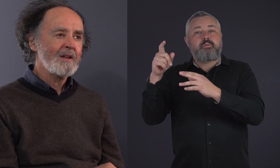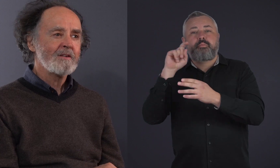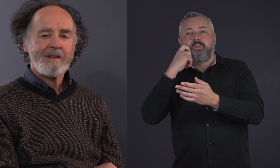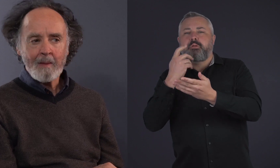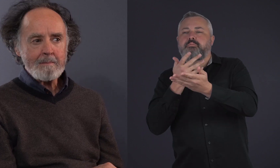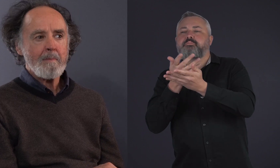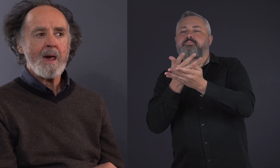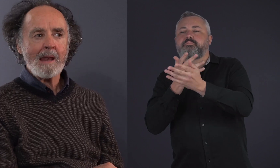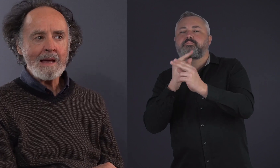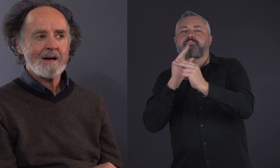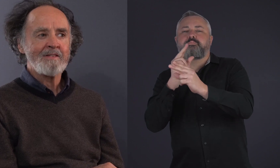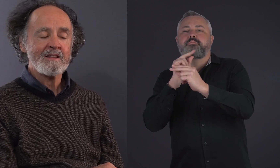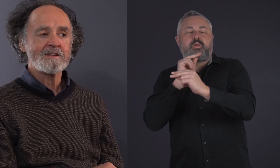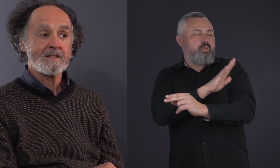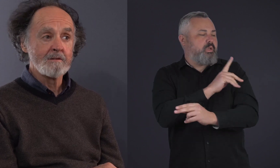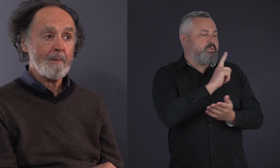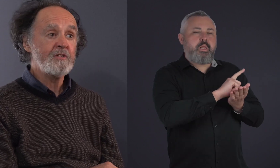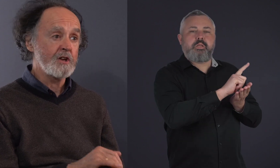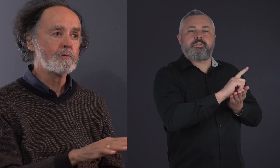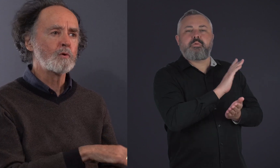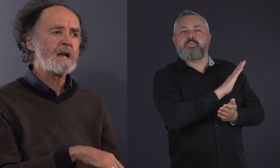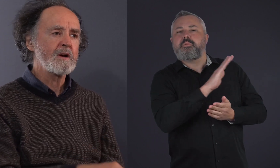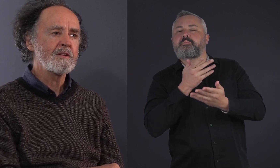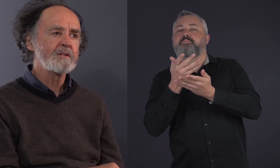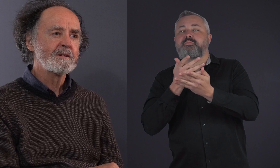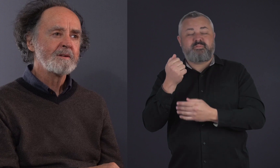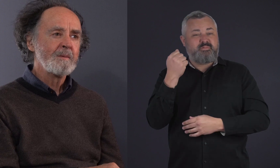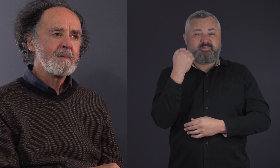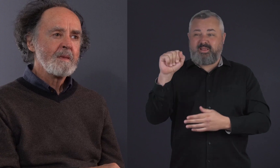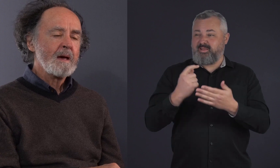then telling them about it later. That still happens in rural areas.